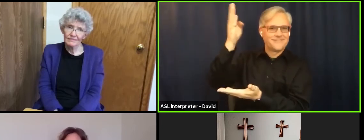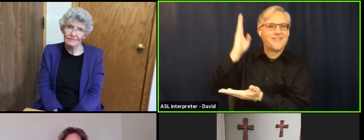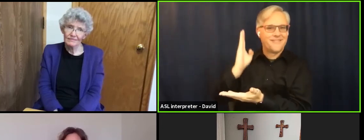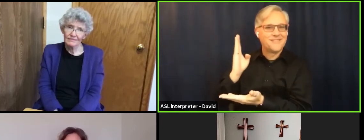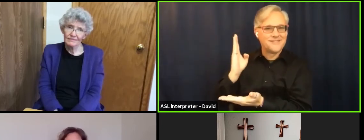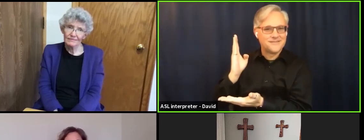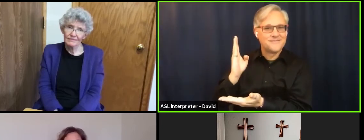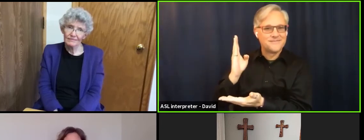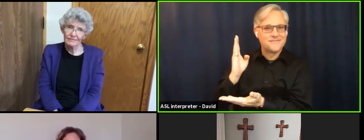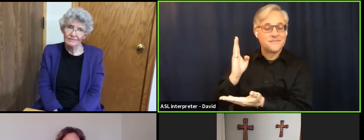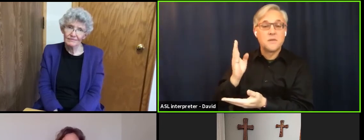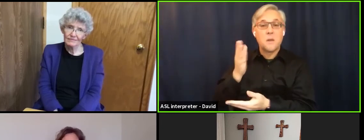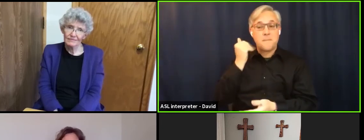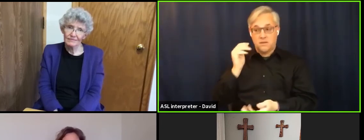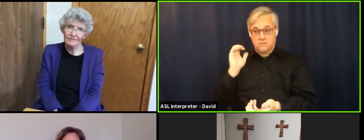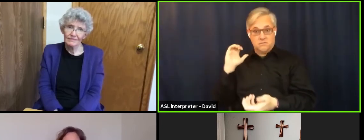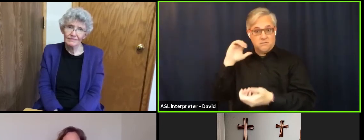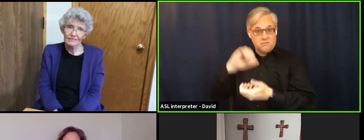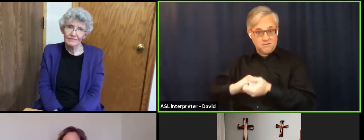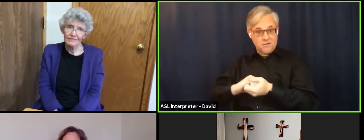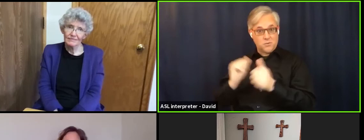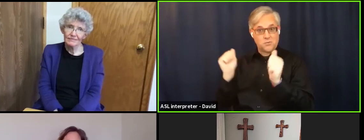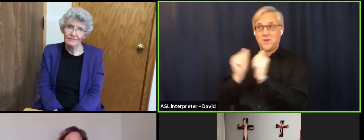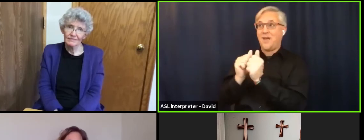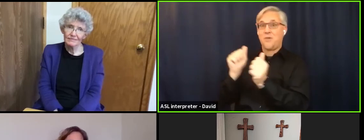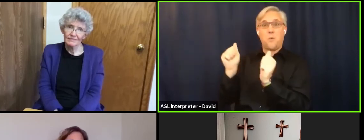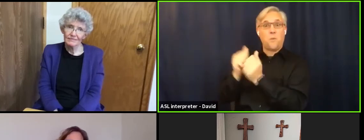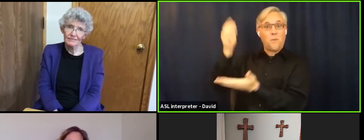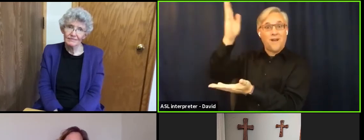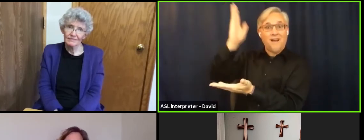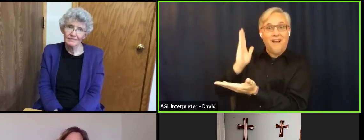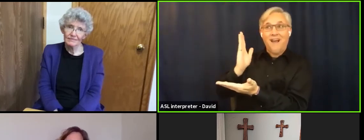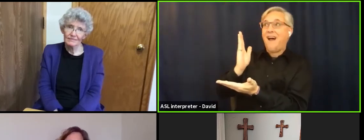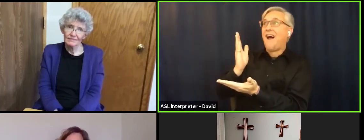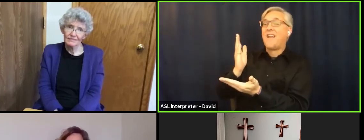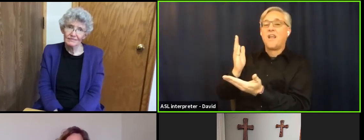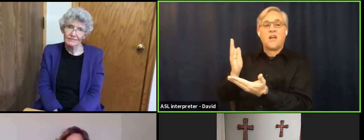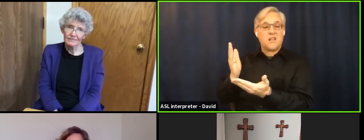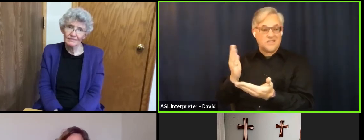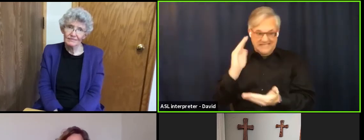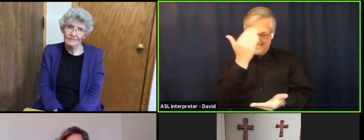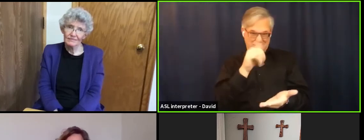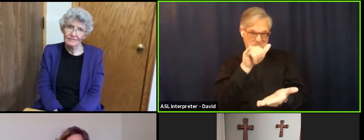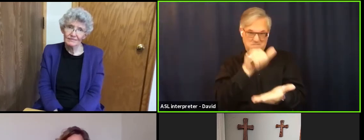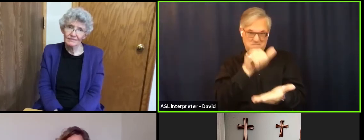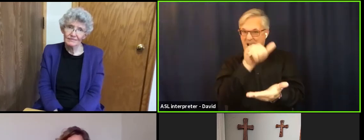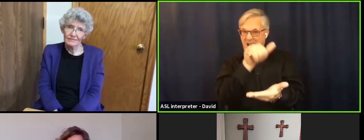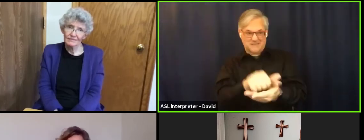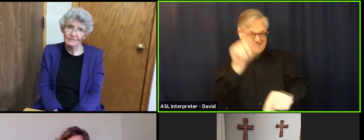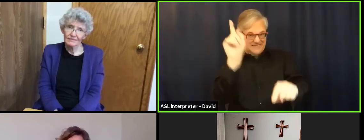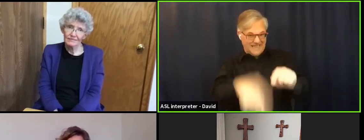Because together with God, we can do impossible things.